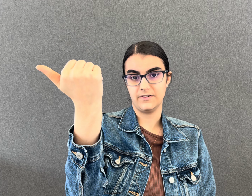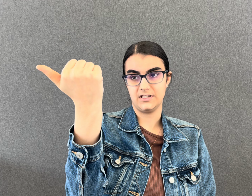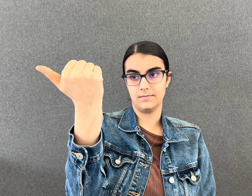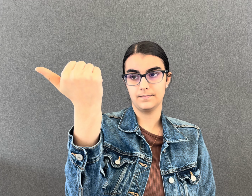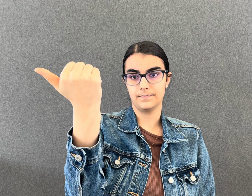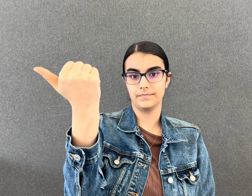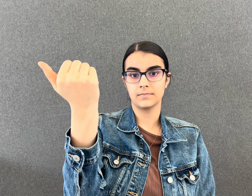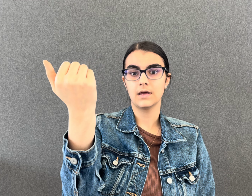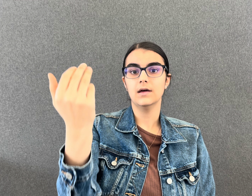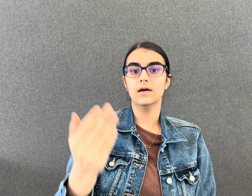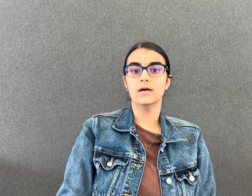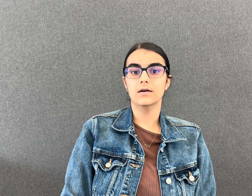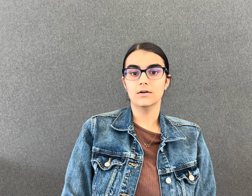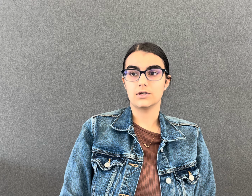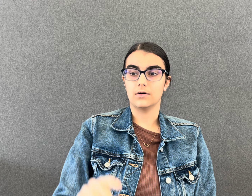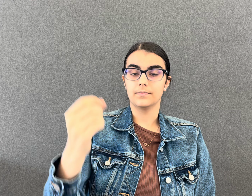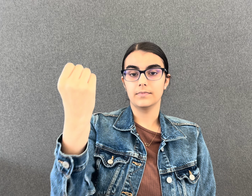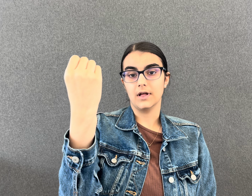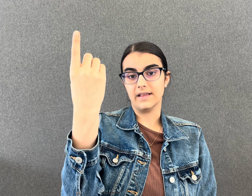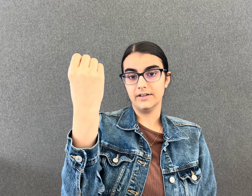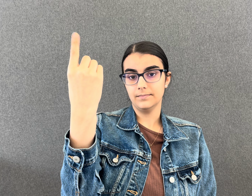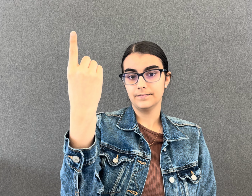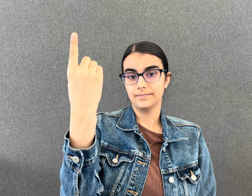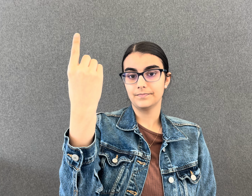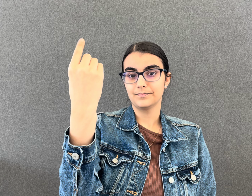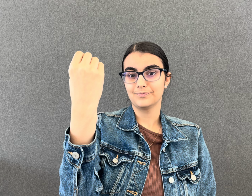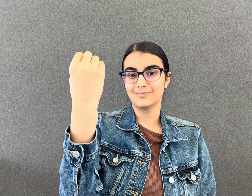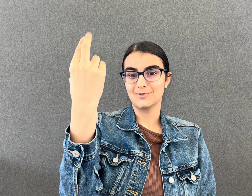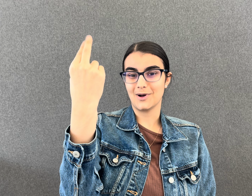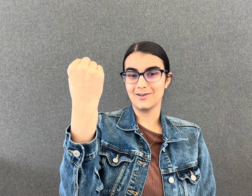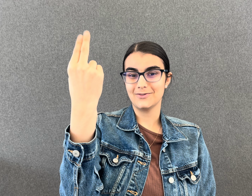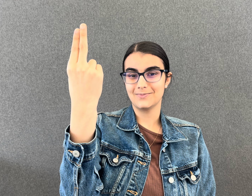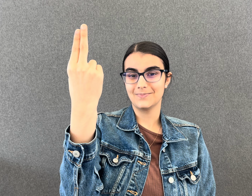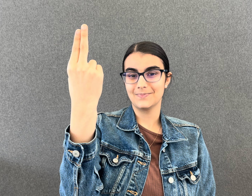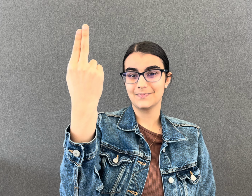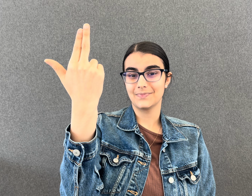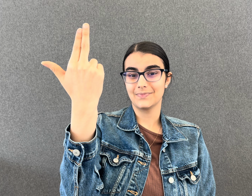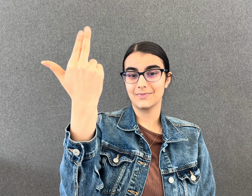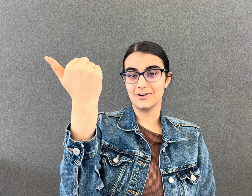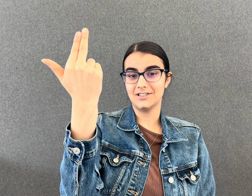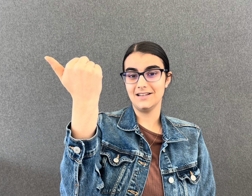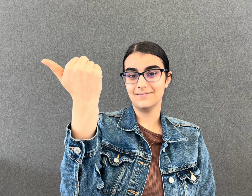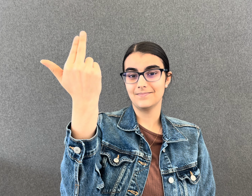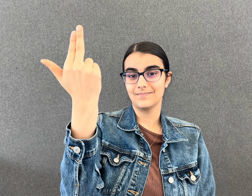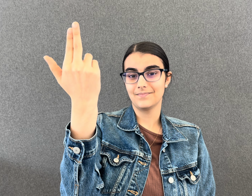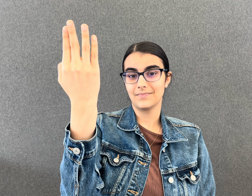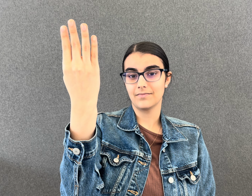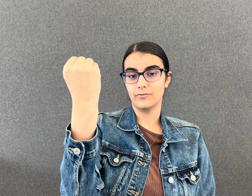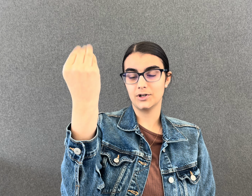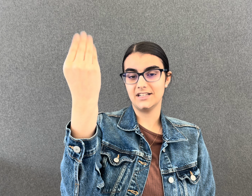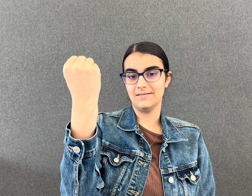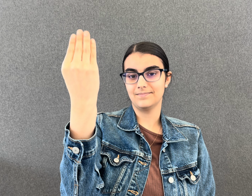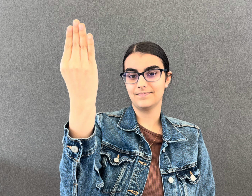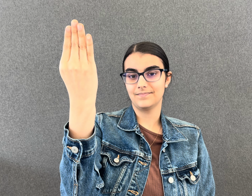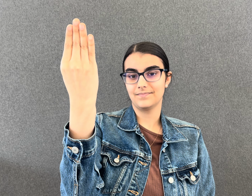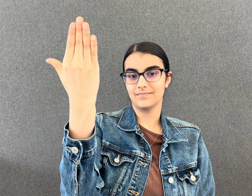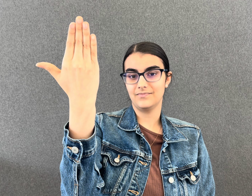15. So 11, 12, 13, 14,